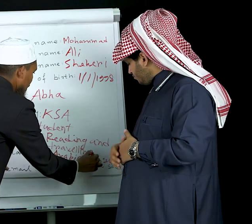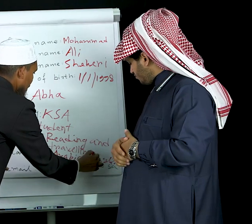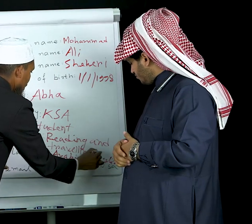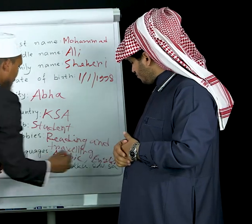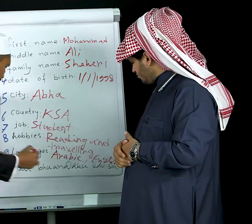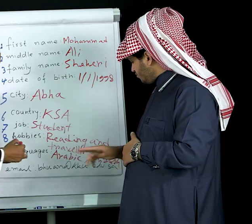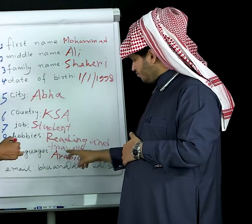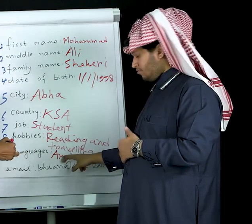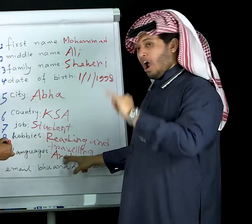Okay, so